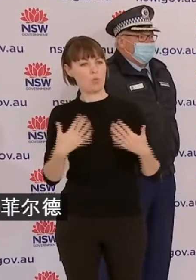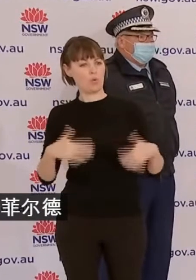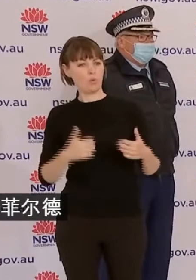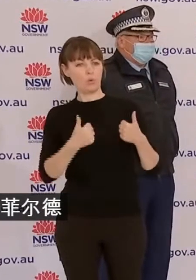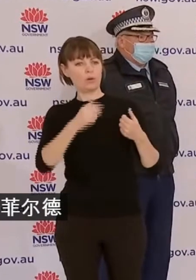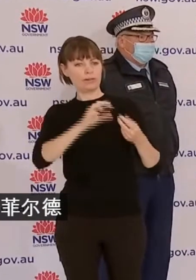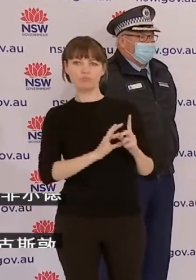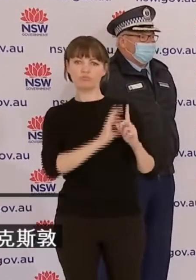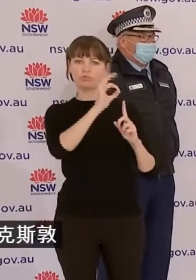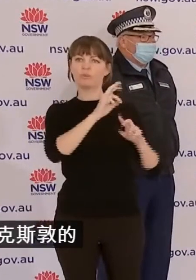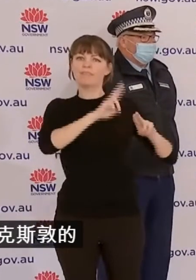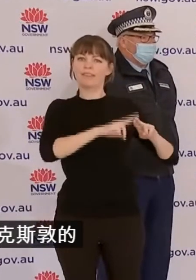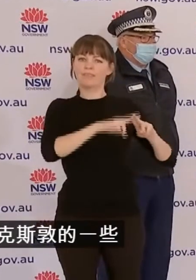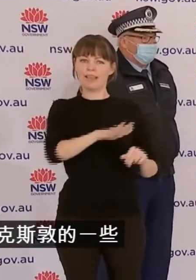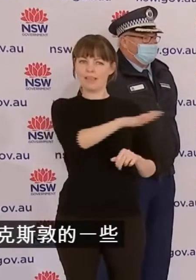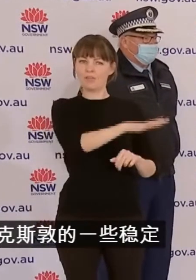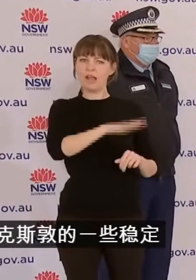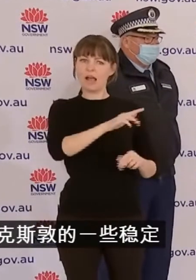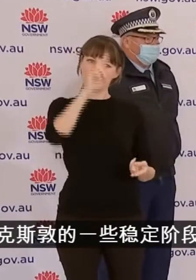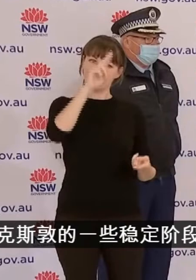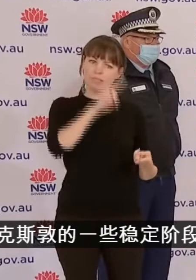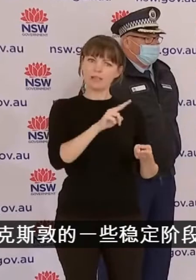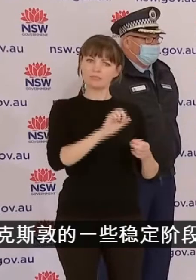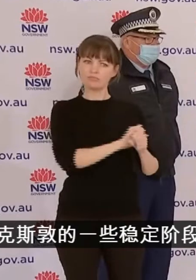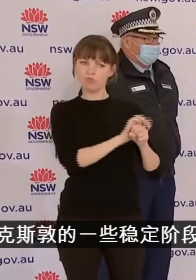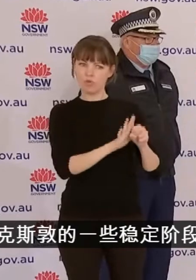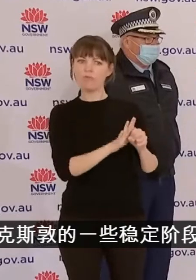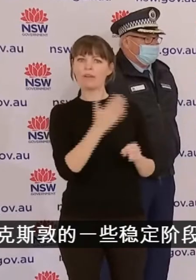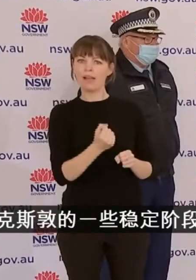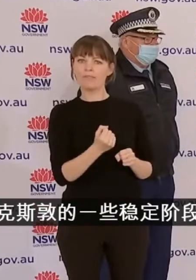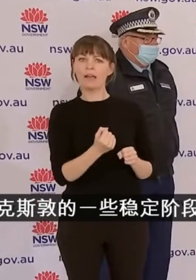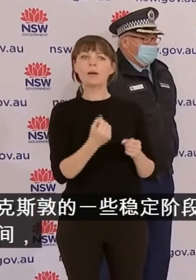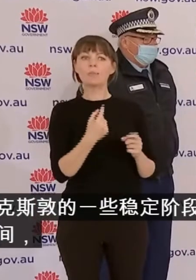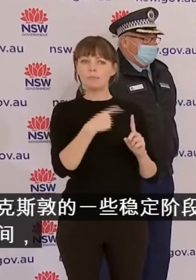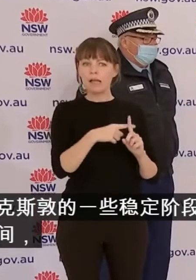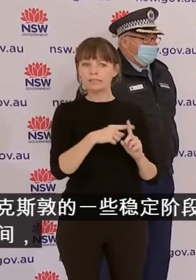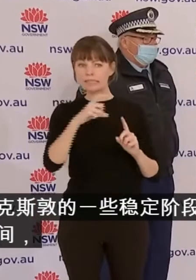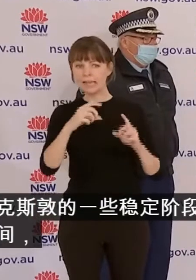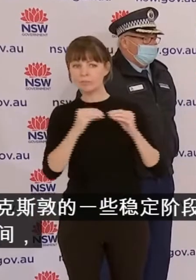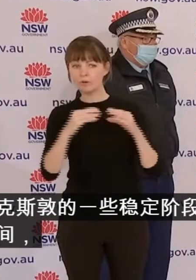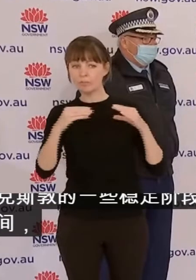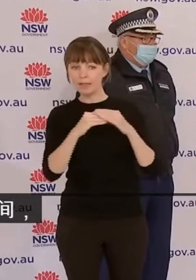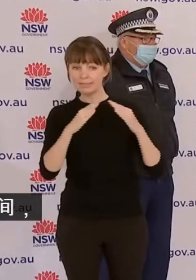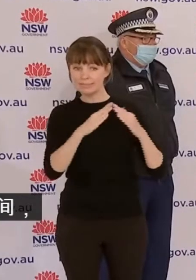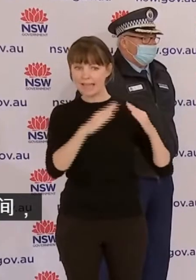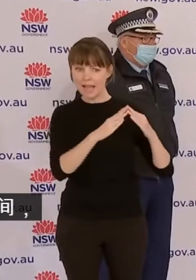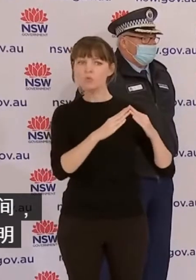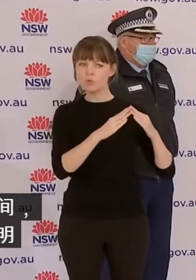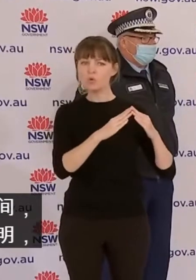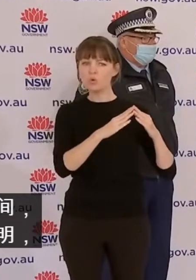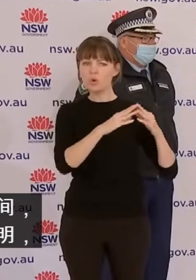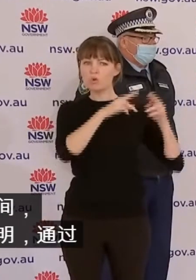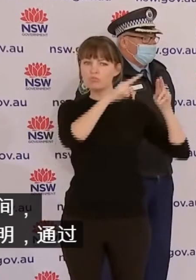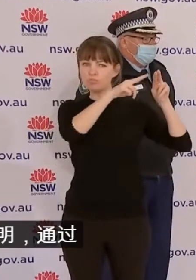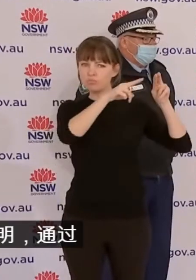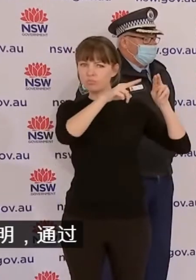and some stabilisation in Canterbury Bankstown. It takes a while, but it does show that